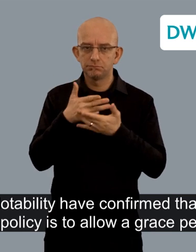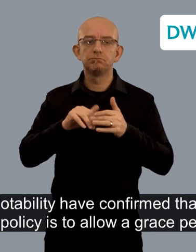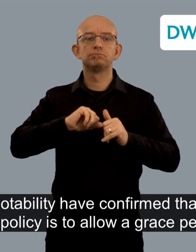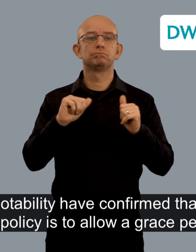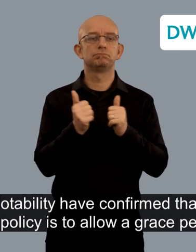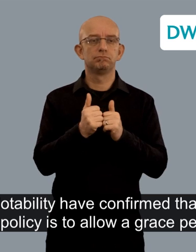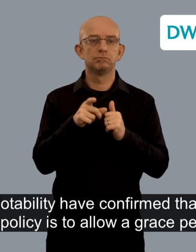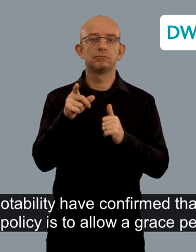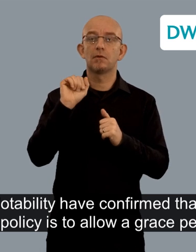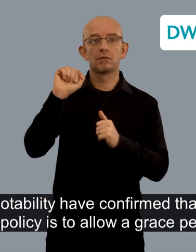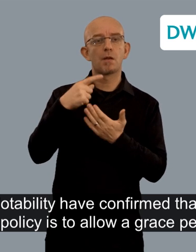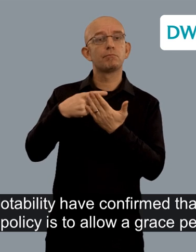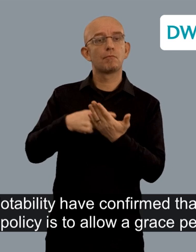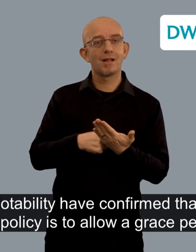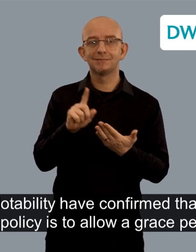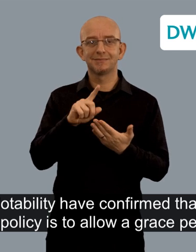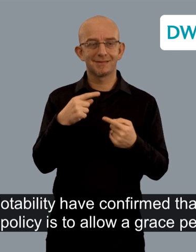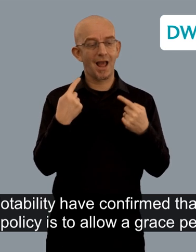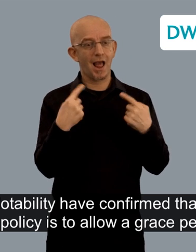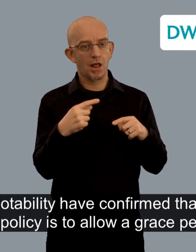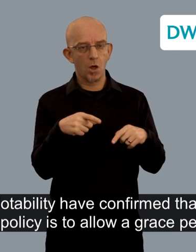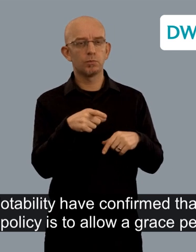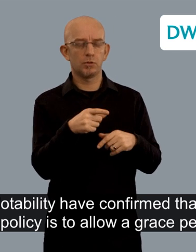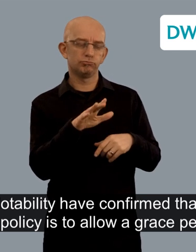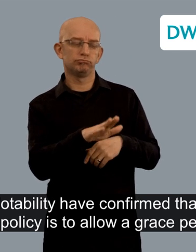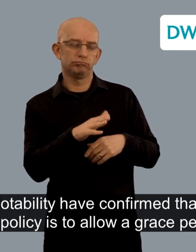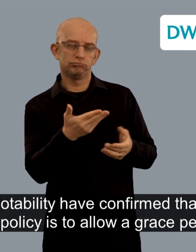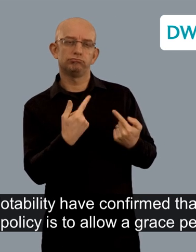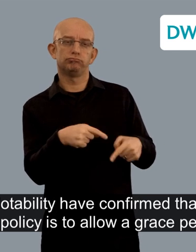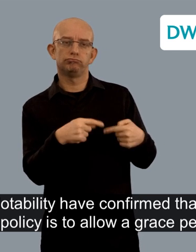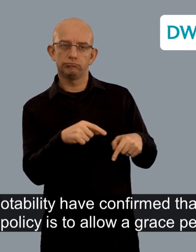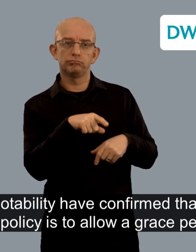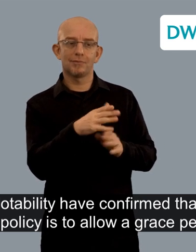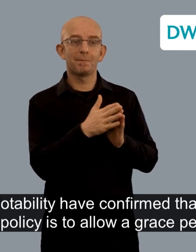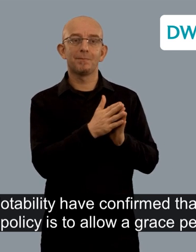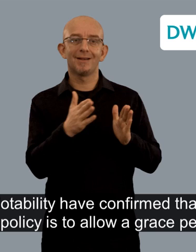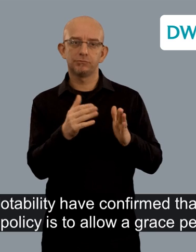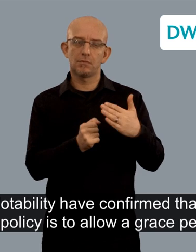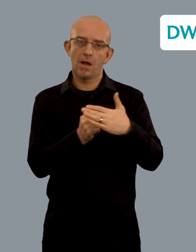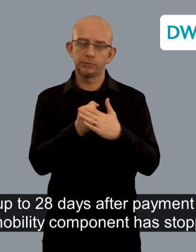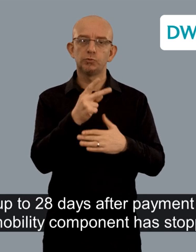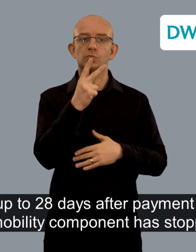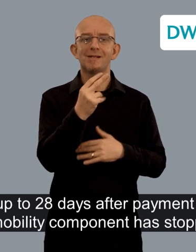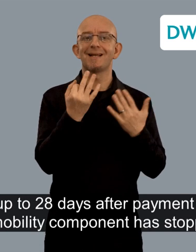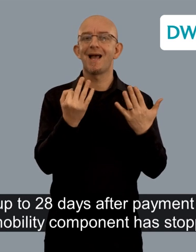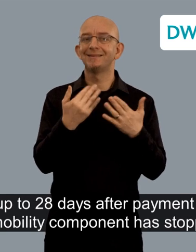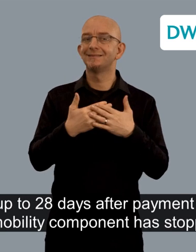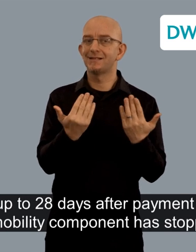policy is to allow a grace period of up to 28 days after payment of the